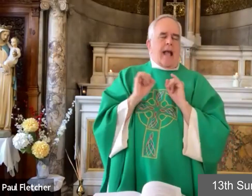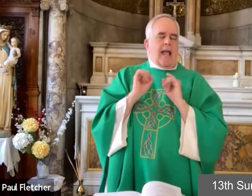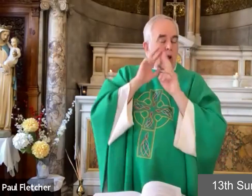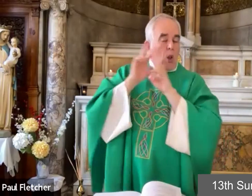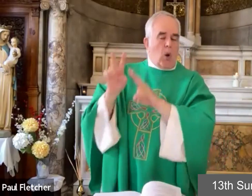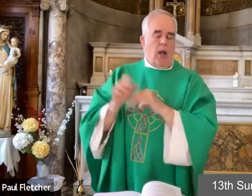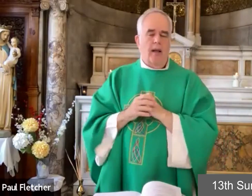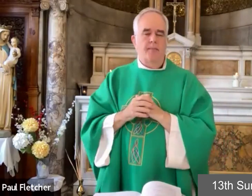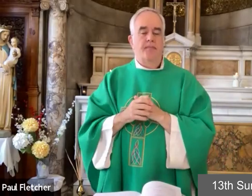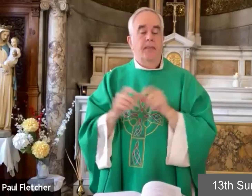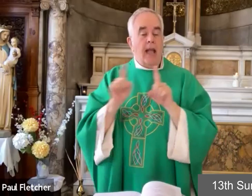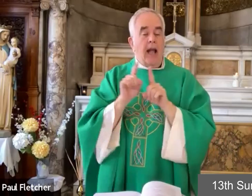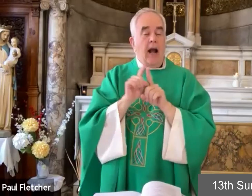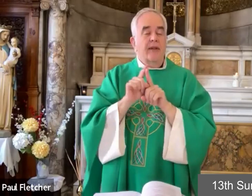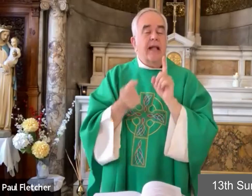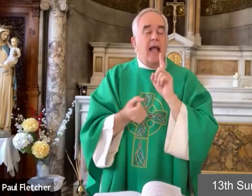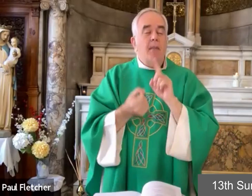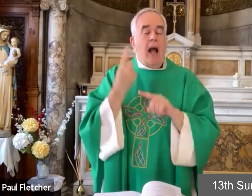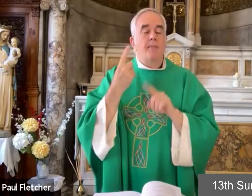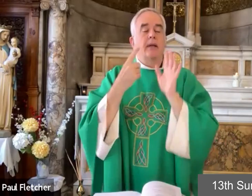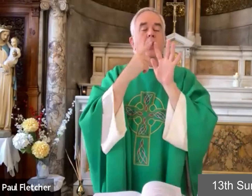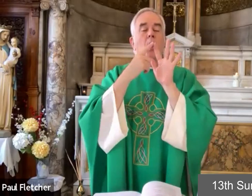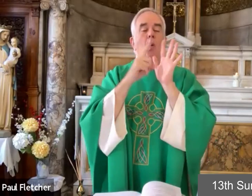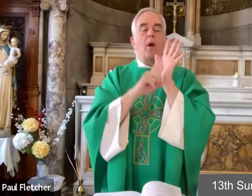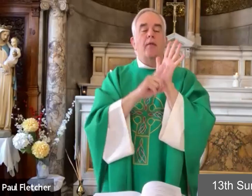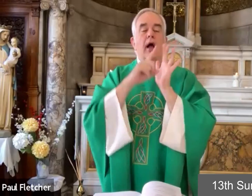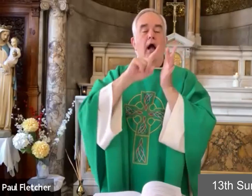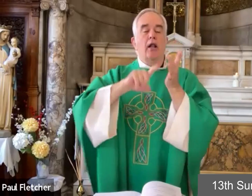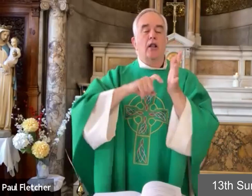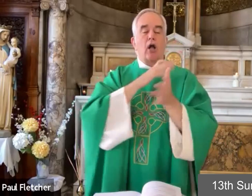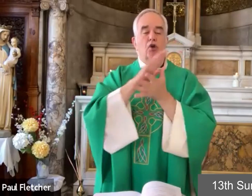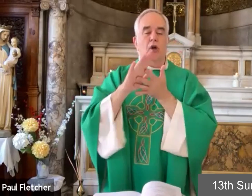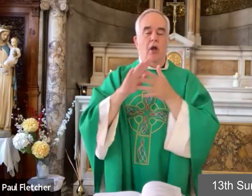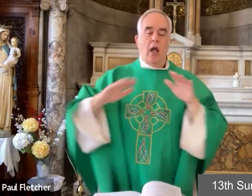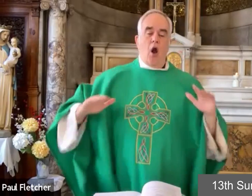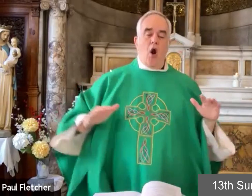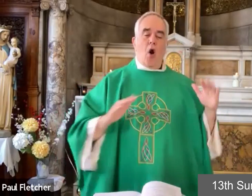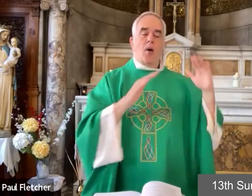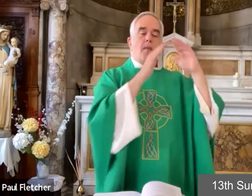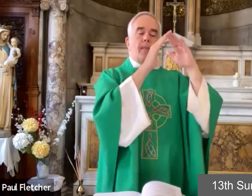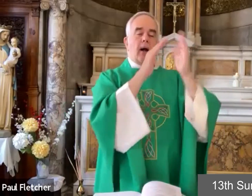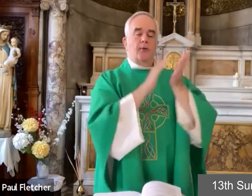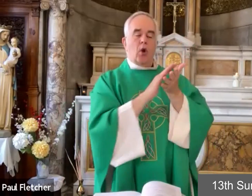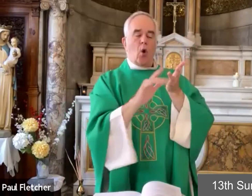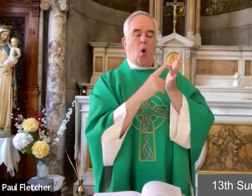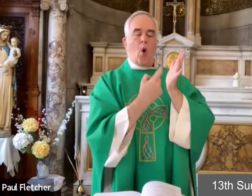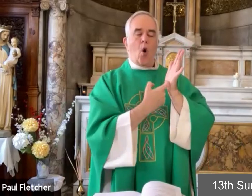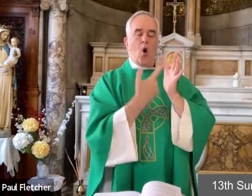then look. And the same happened with Elijah on Mount